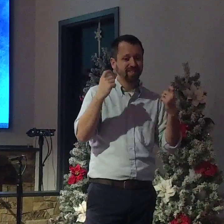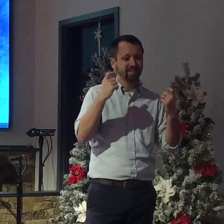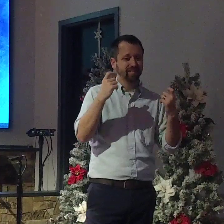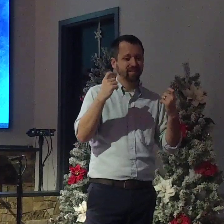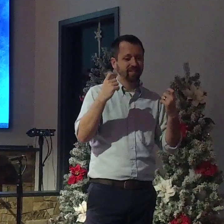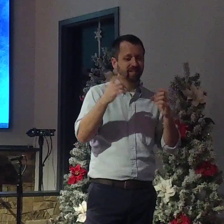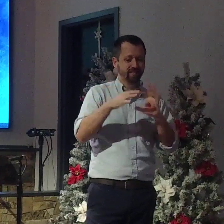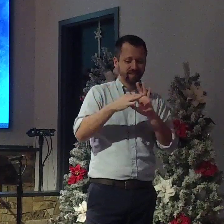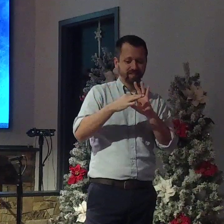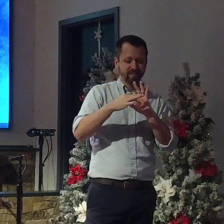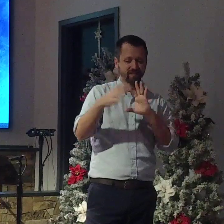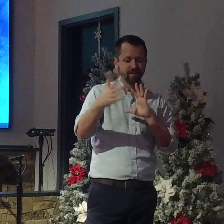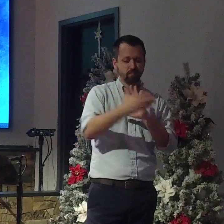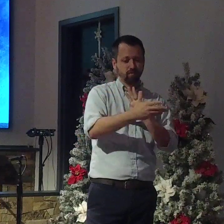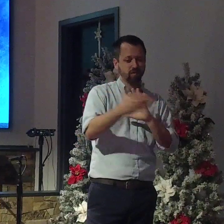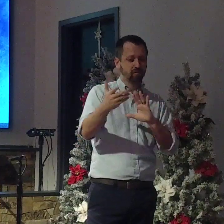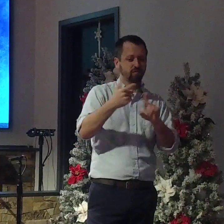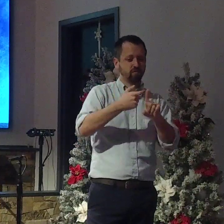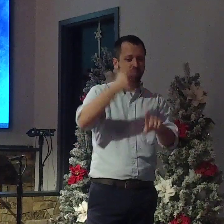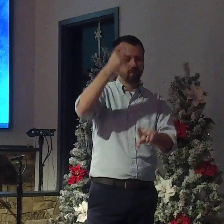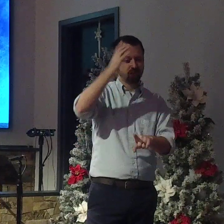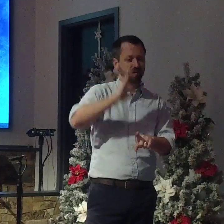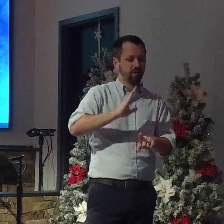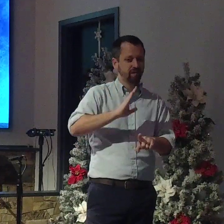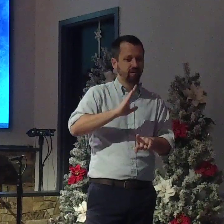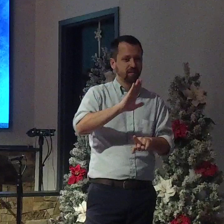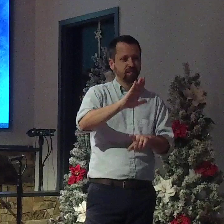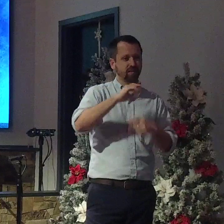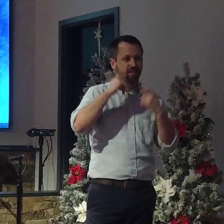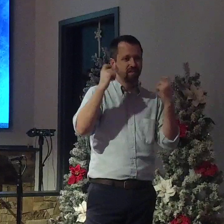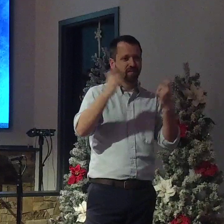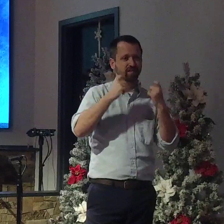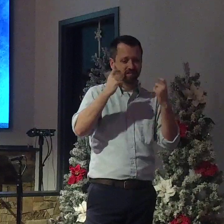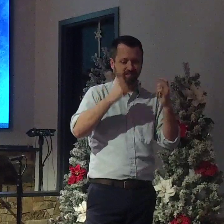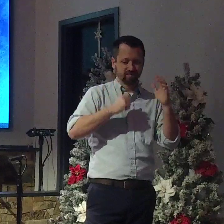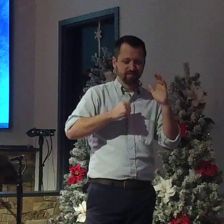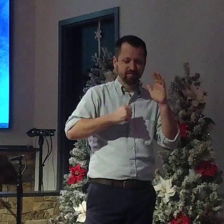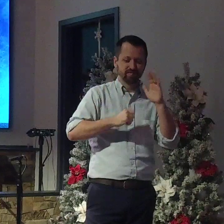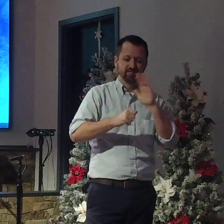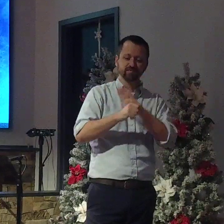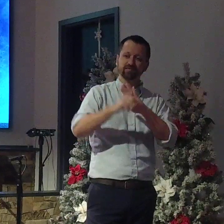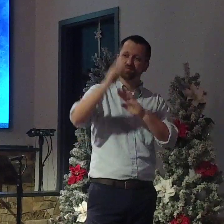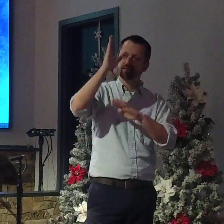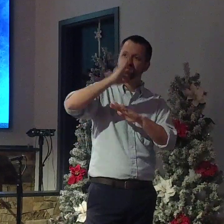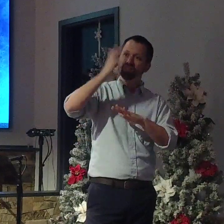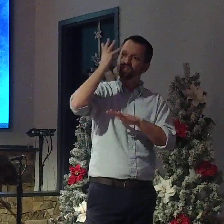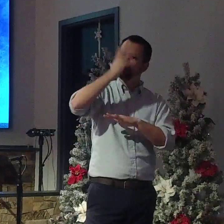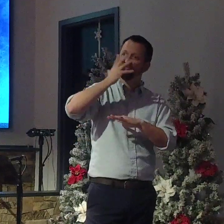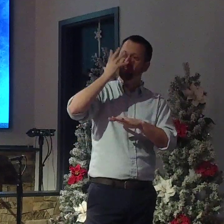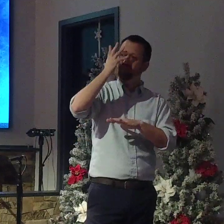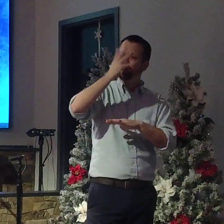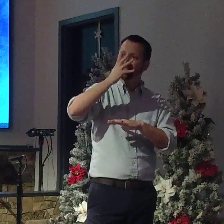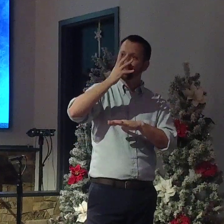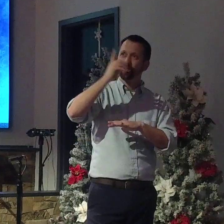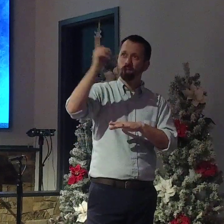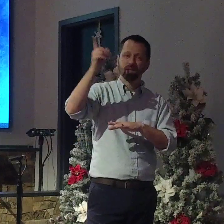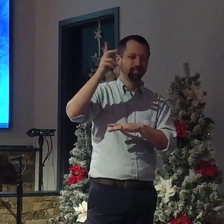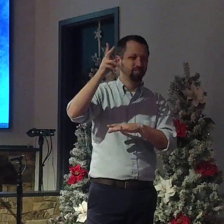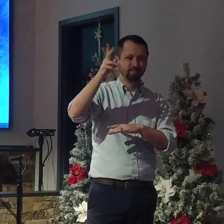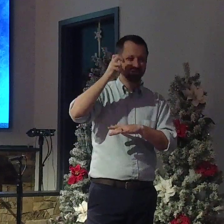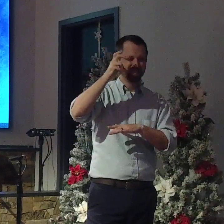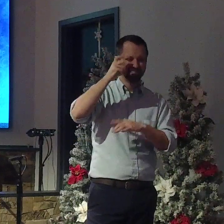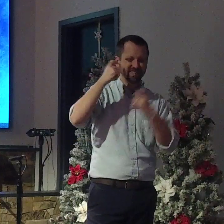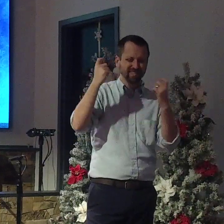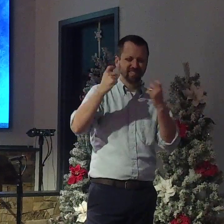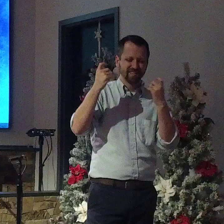get a picture of this. Hey, but all of us are or were prisoners. Prisoners to